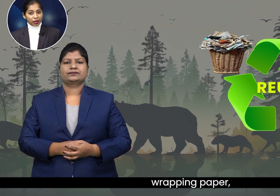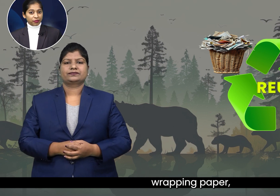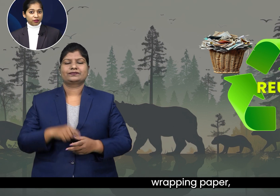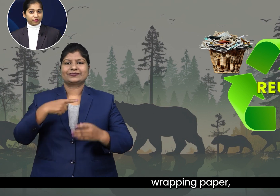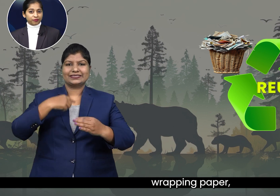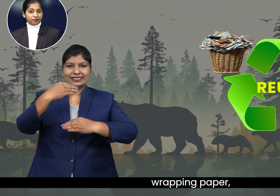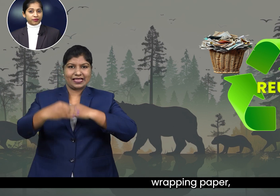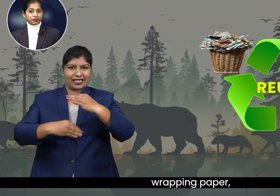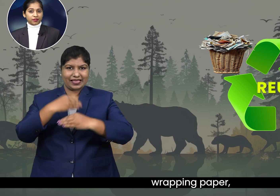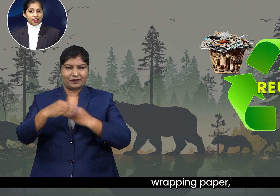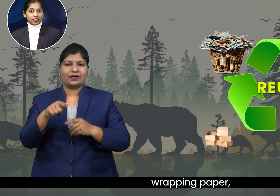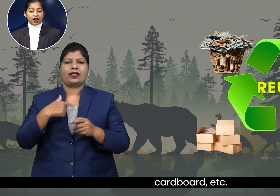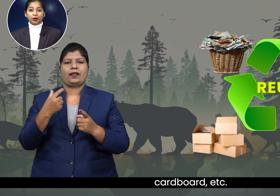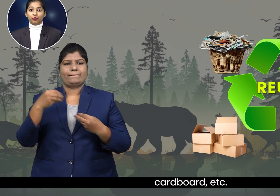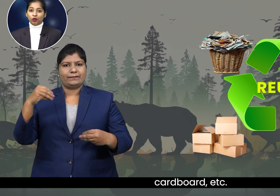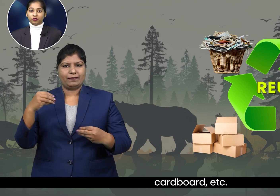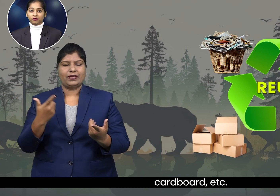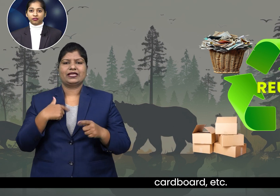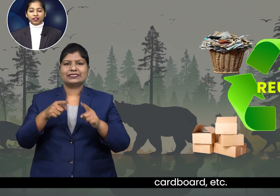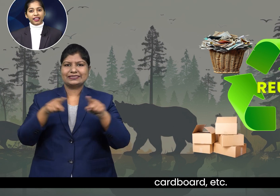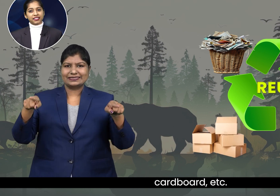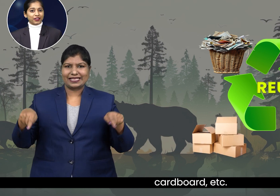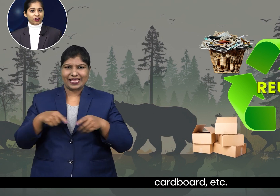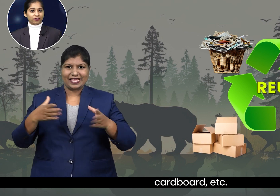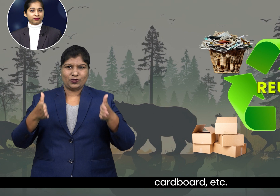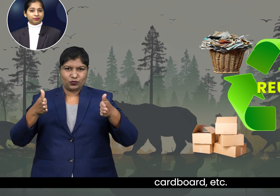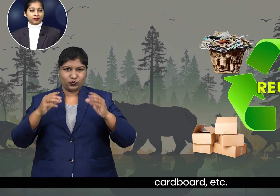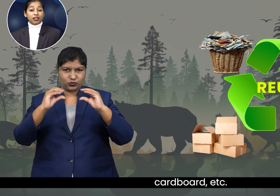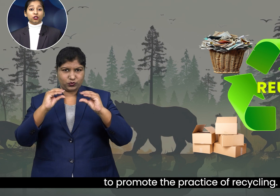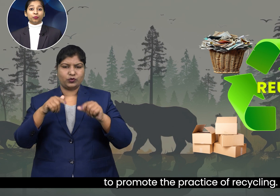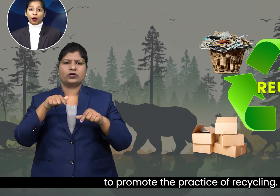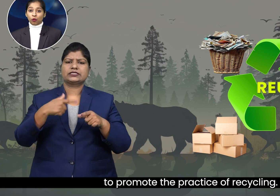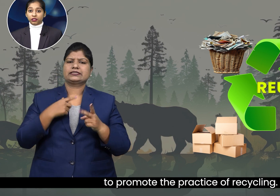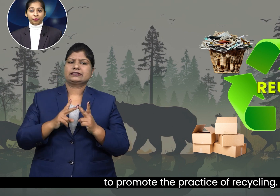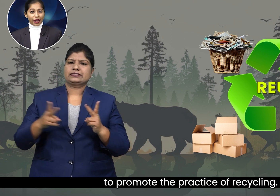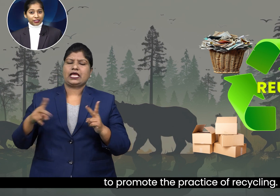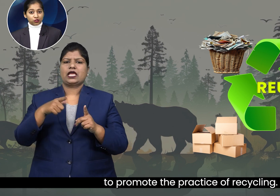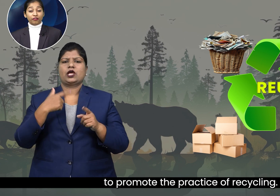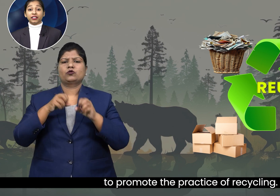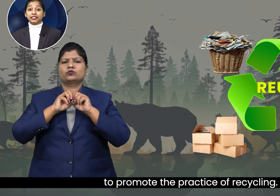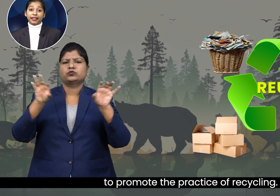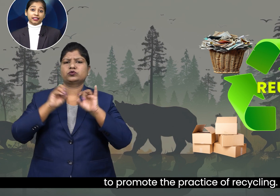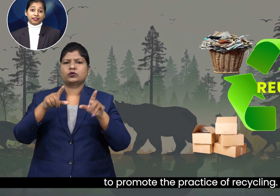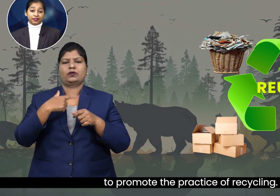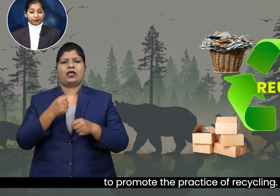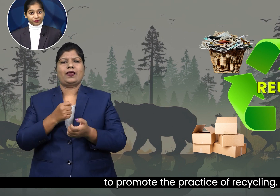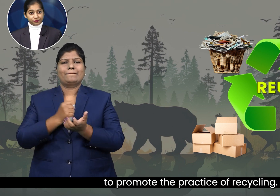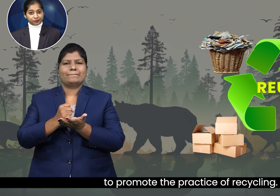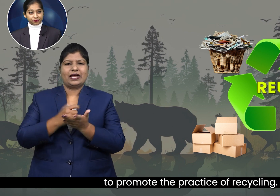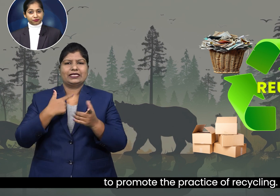wrapping paper, cardboard, etc. to promote the practice of